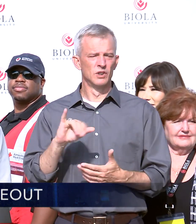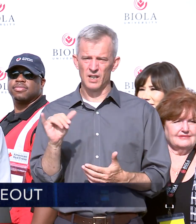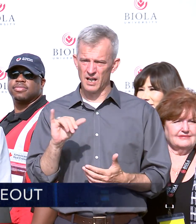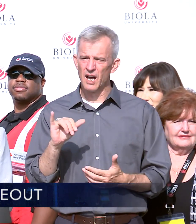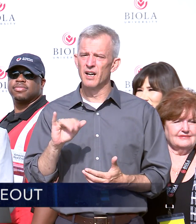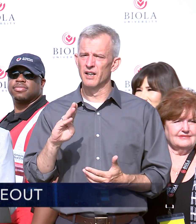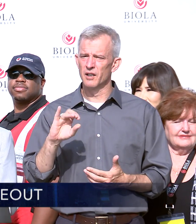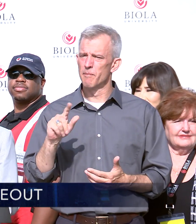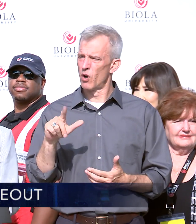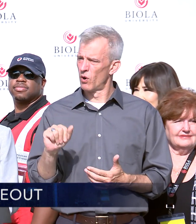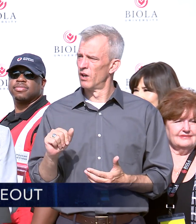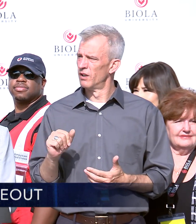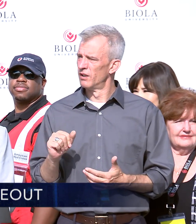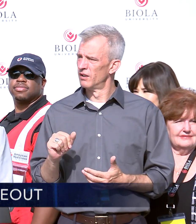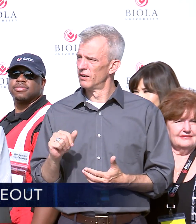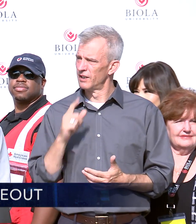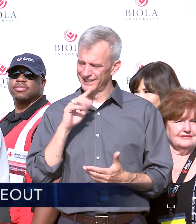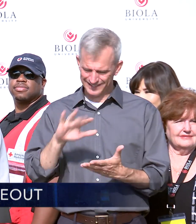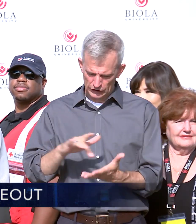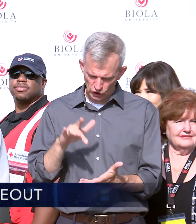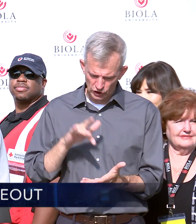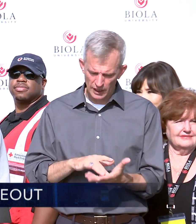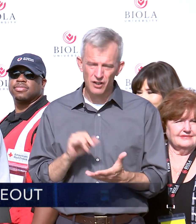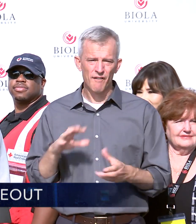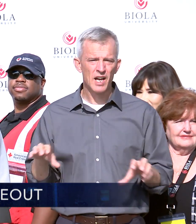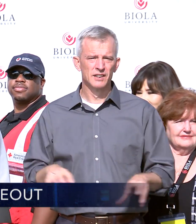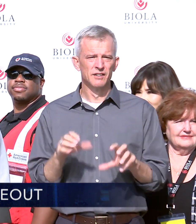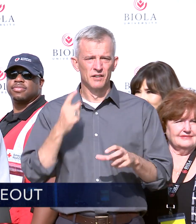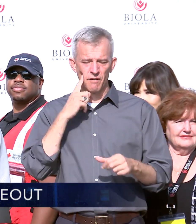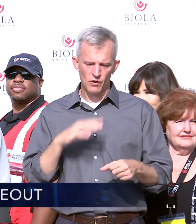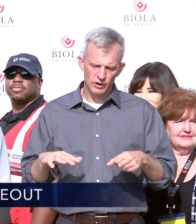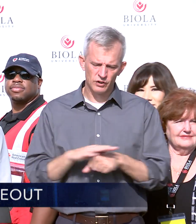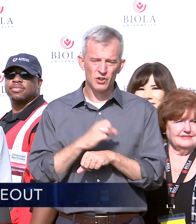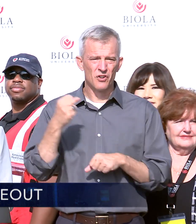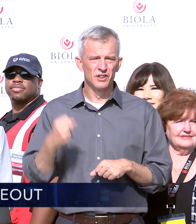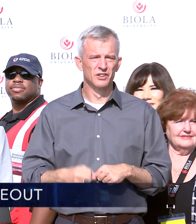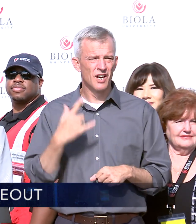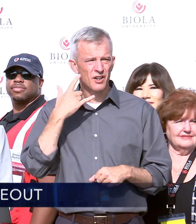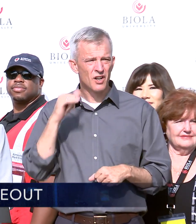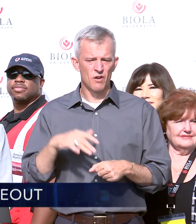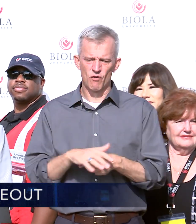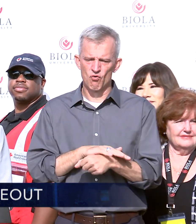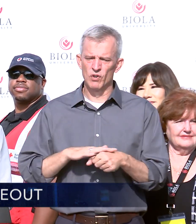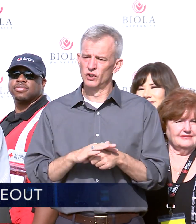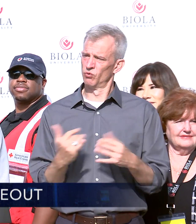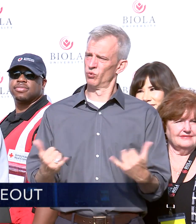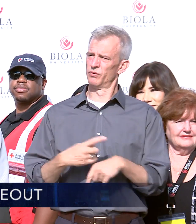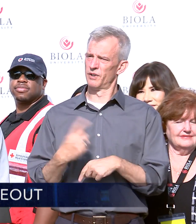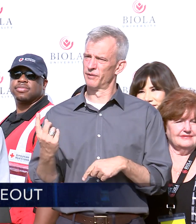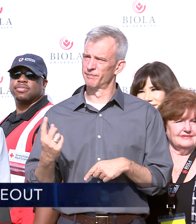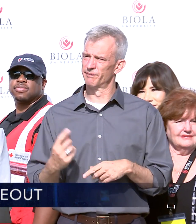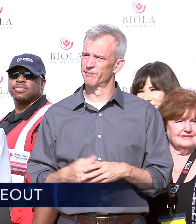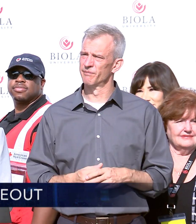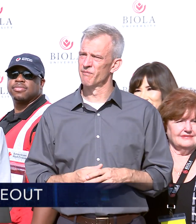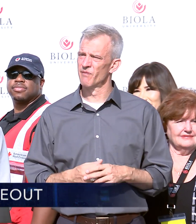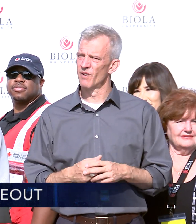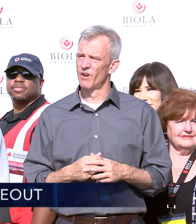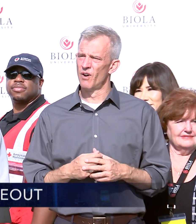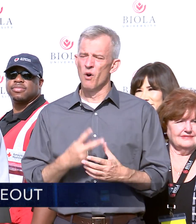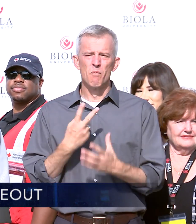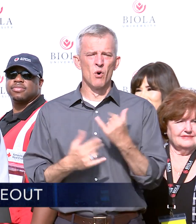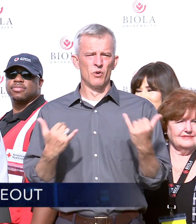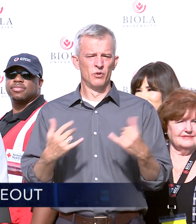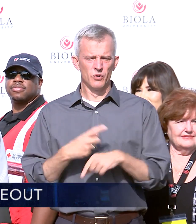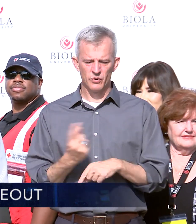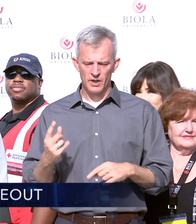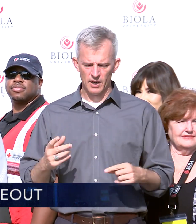Biola is the epicenter of activities for the entire Southern California region today. And both today's events and a series